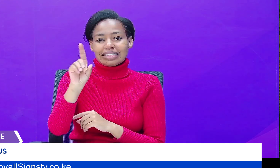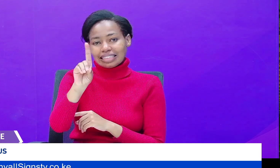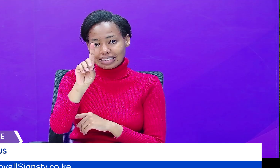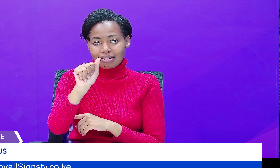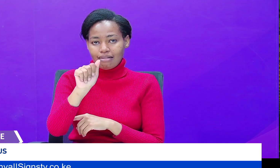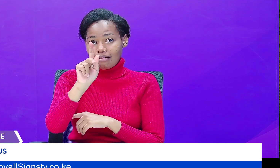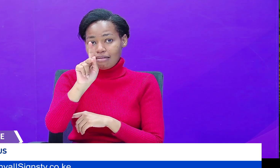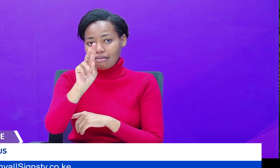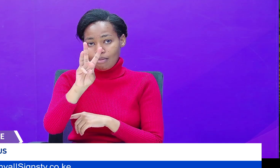votes.